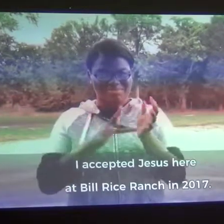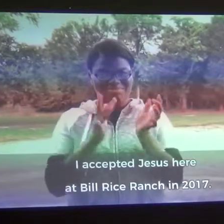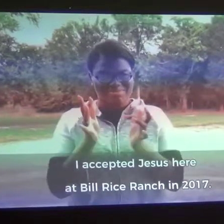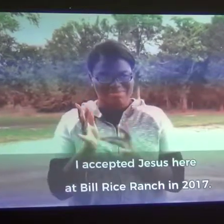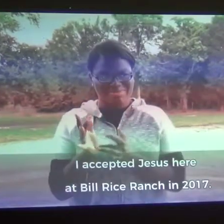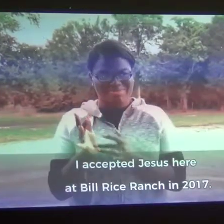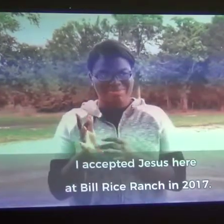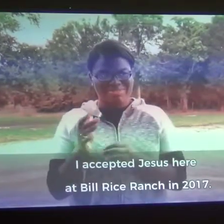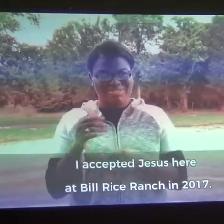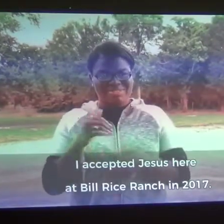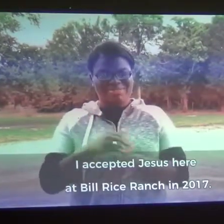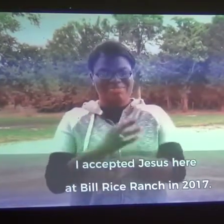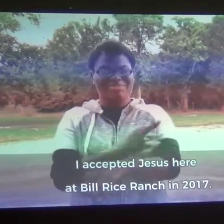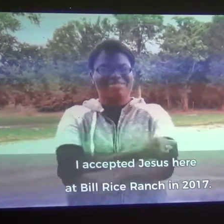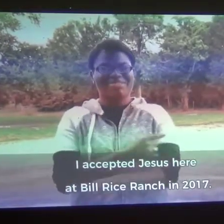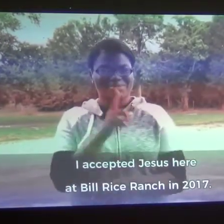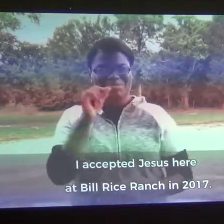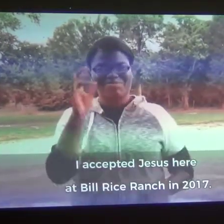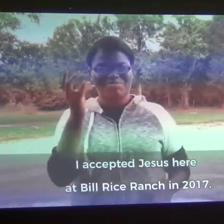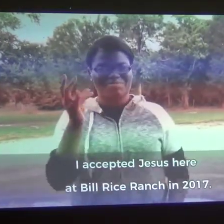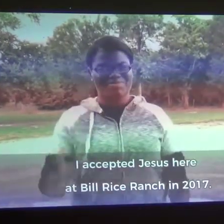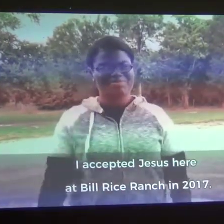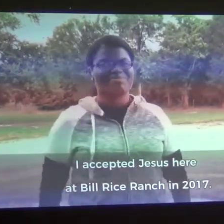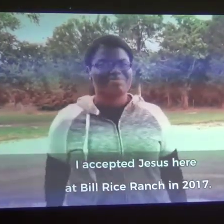am